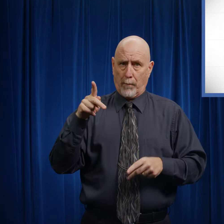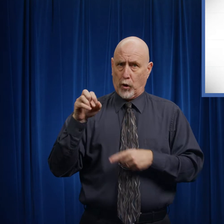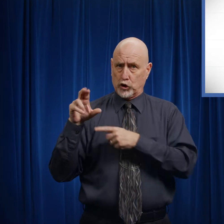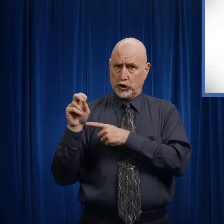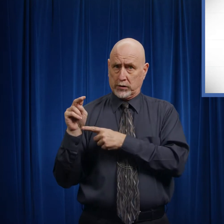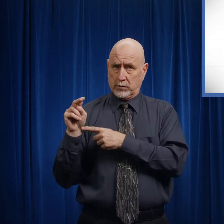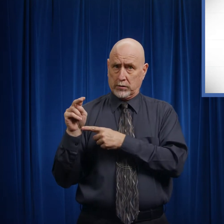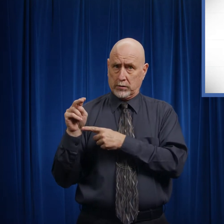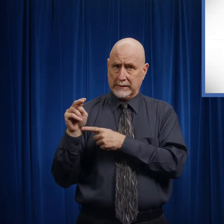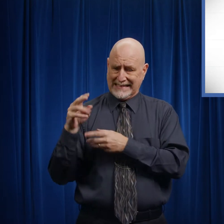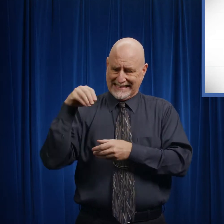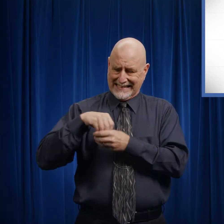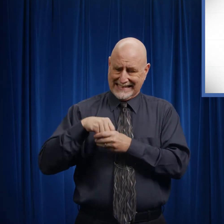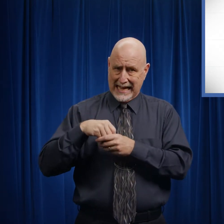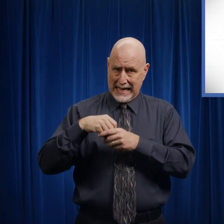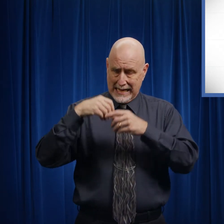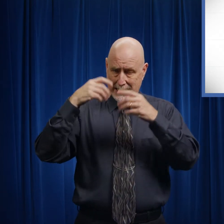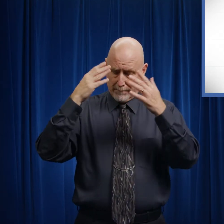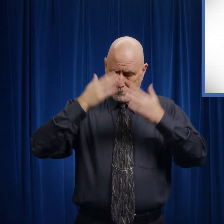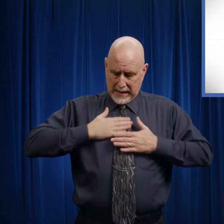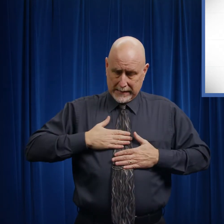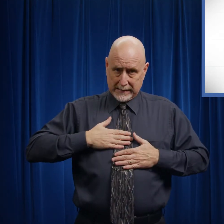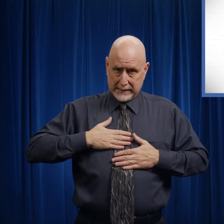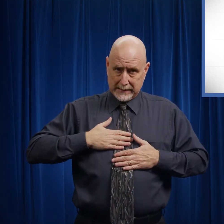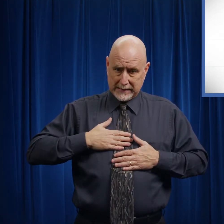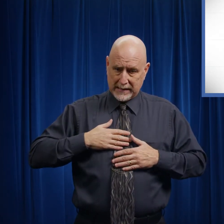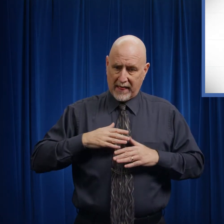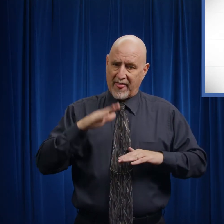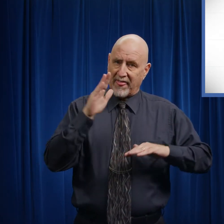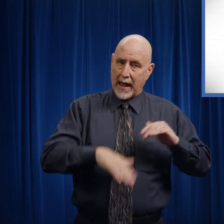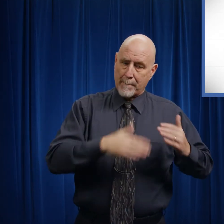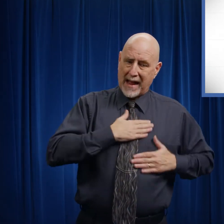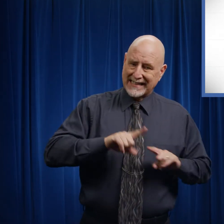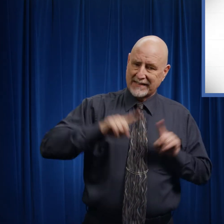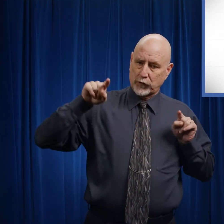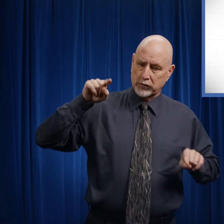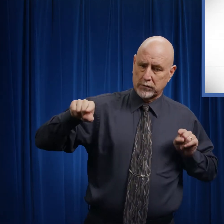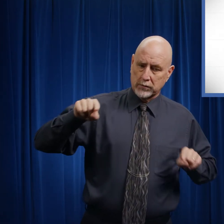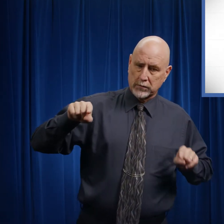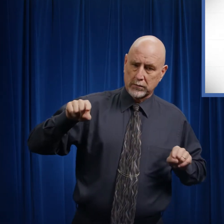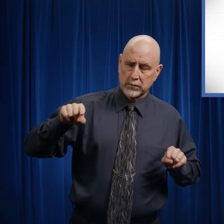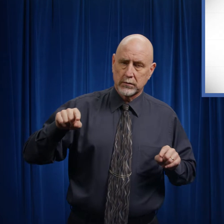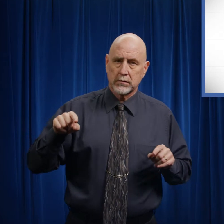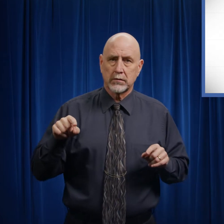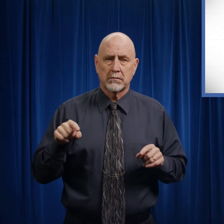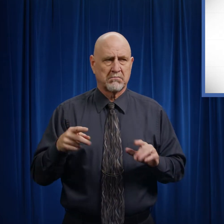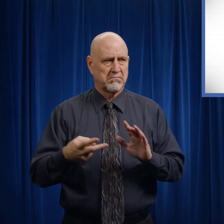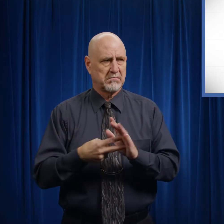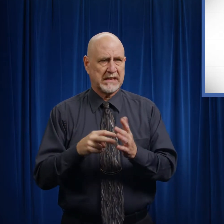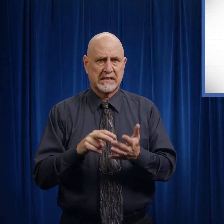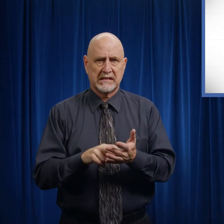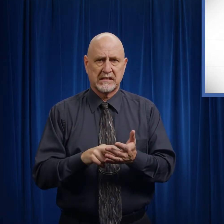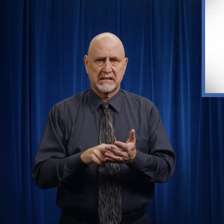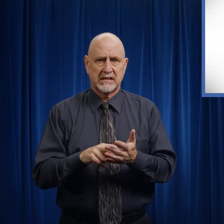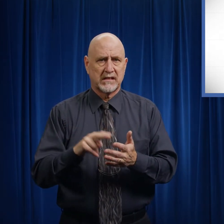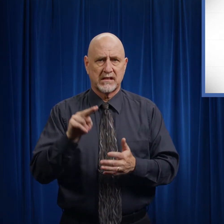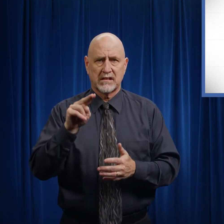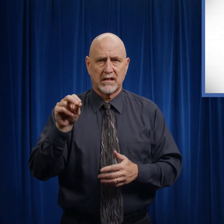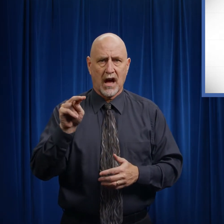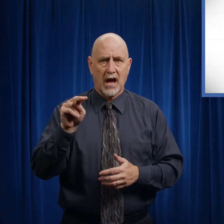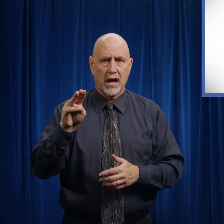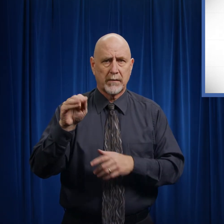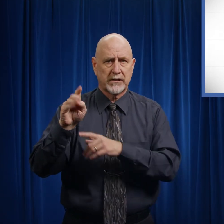a person that is inside of your body that is different from your body, well, then that would be